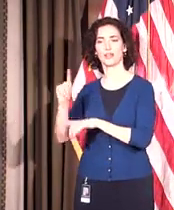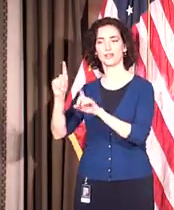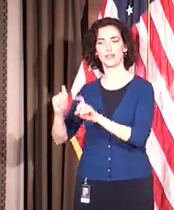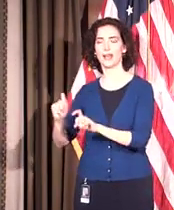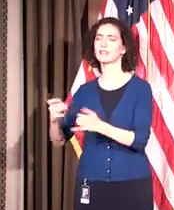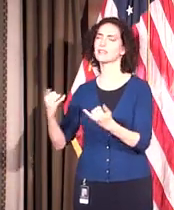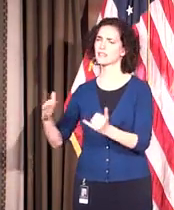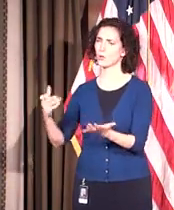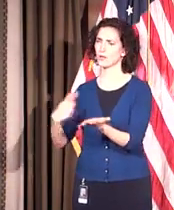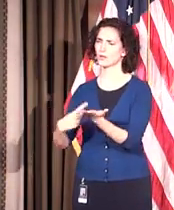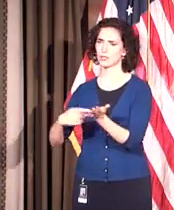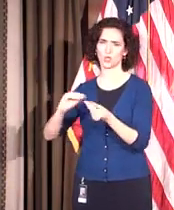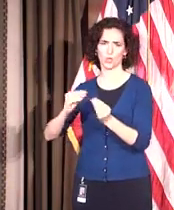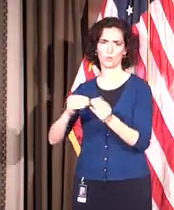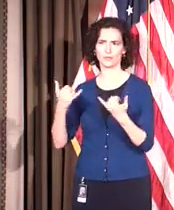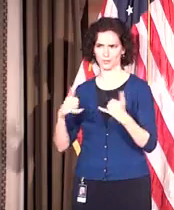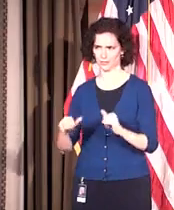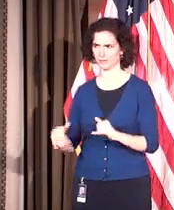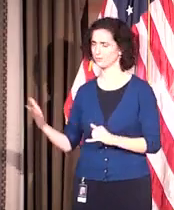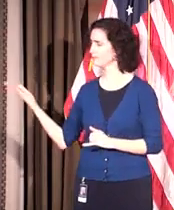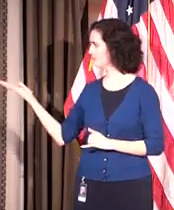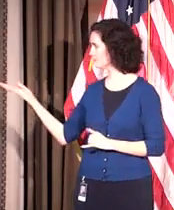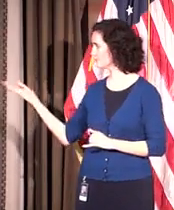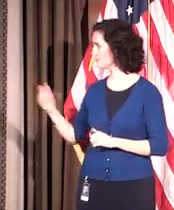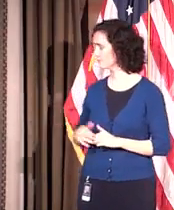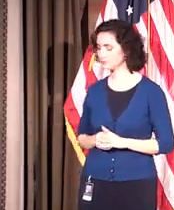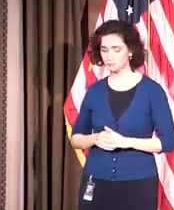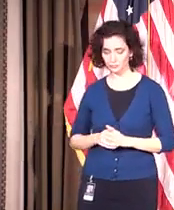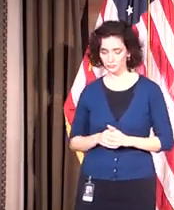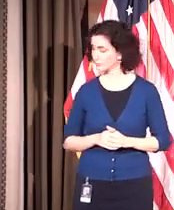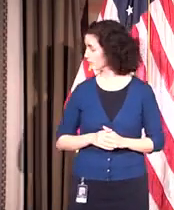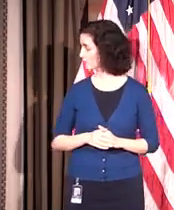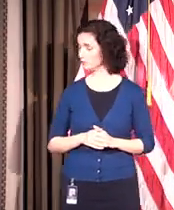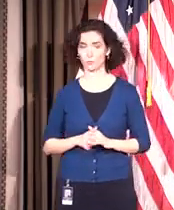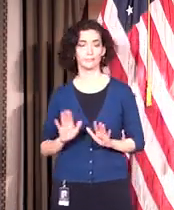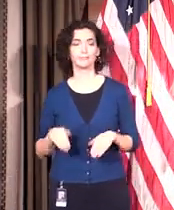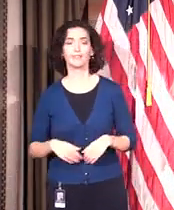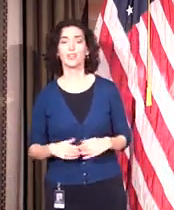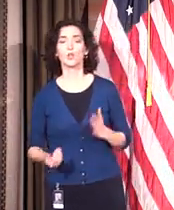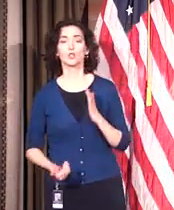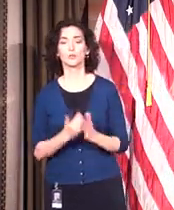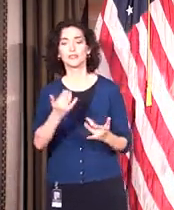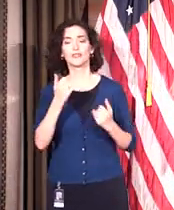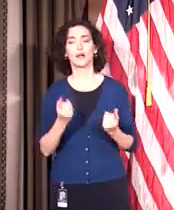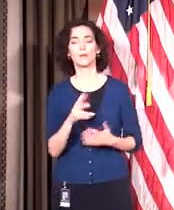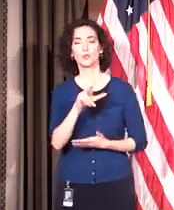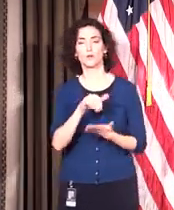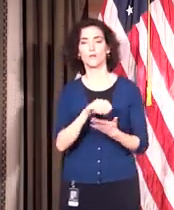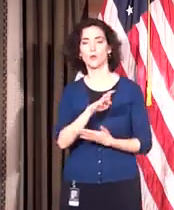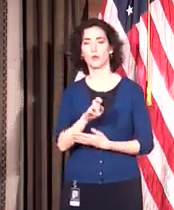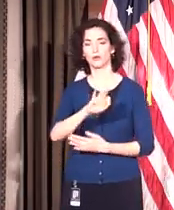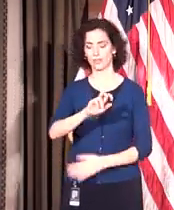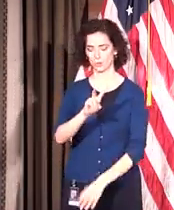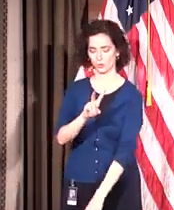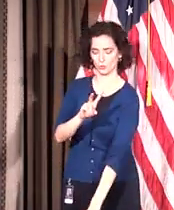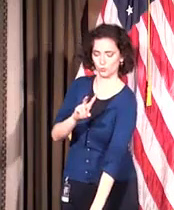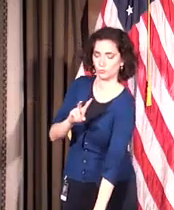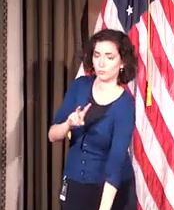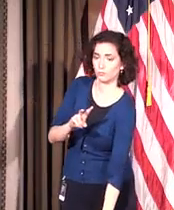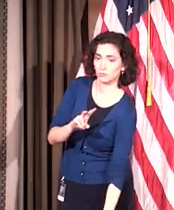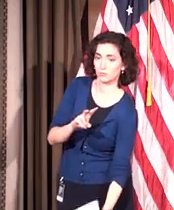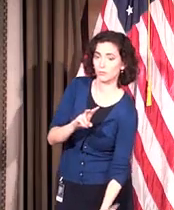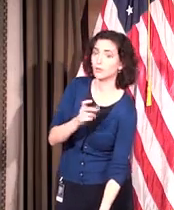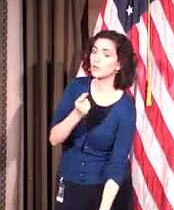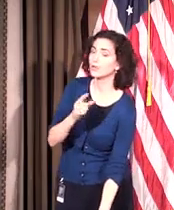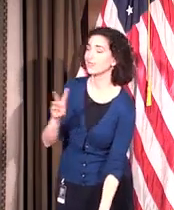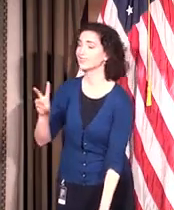numbers. We reported 3,492 new cases today. 680 were